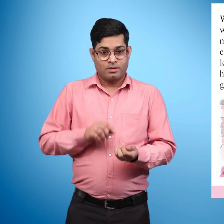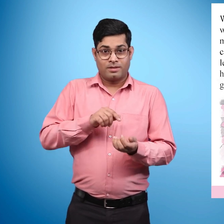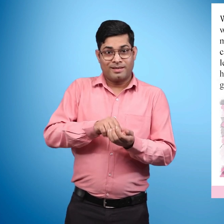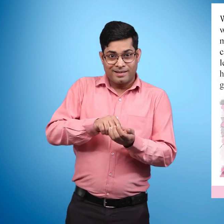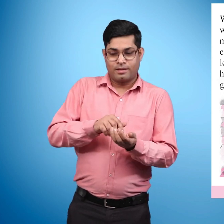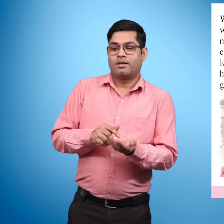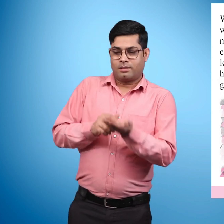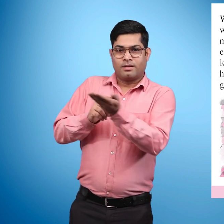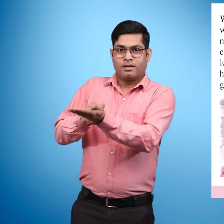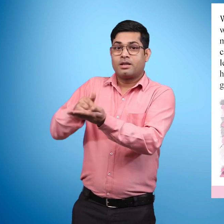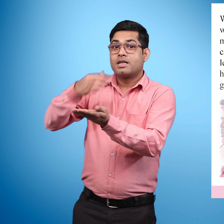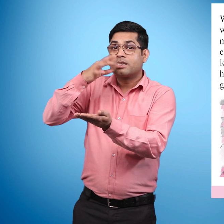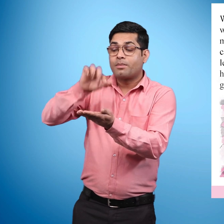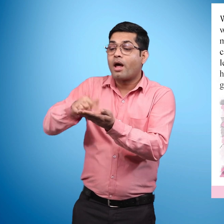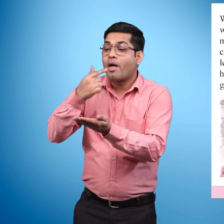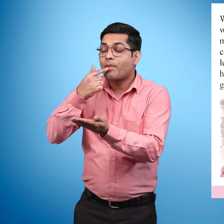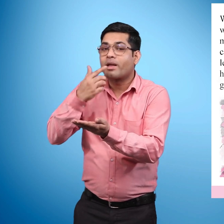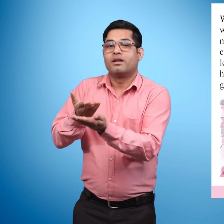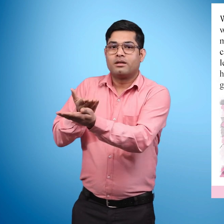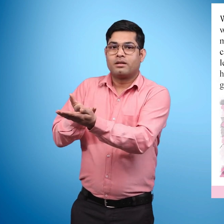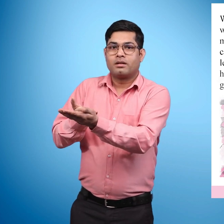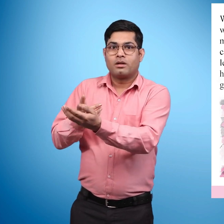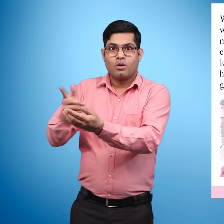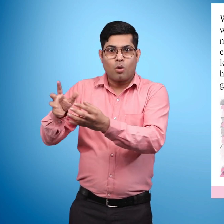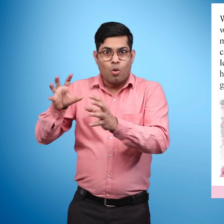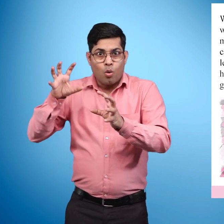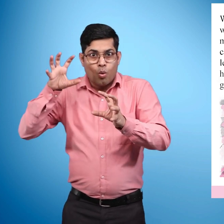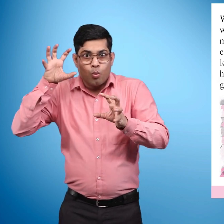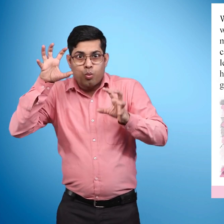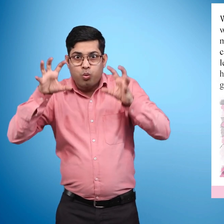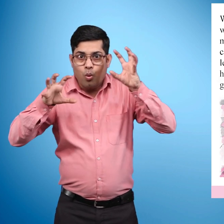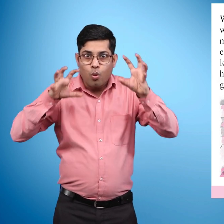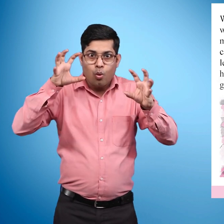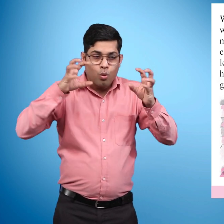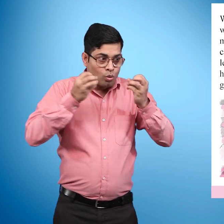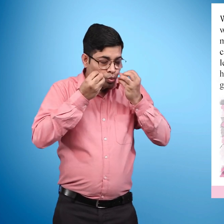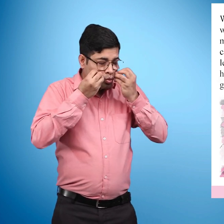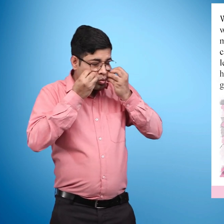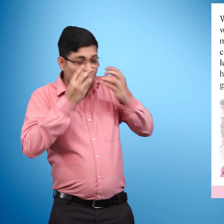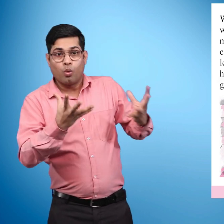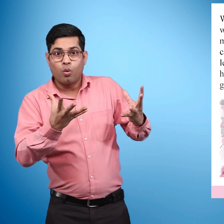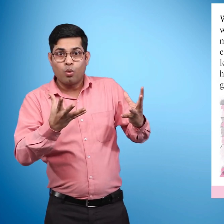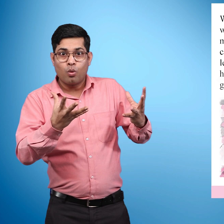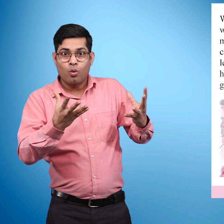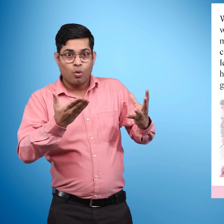He held out his hand and commanded the ghost to taste the powdered stone. Mesmerized with the